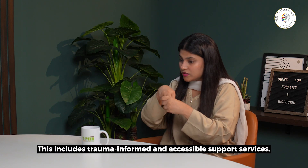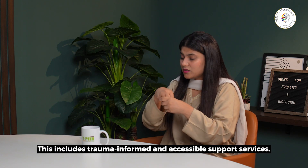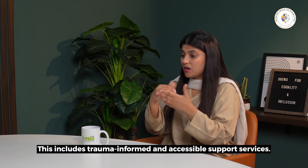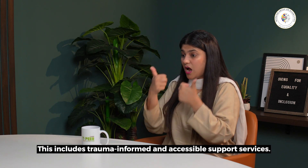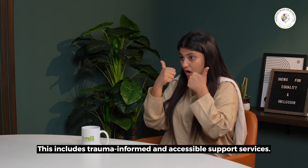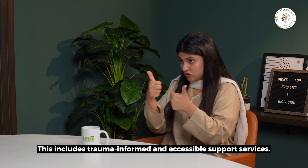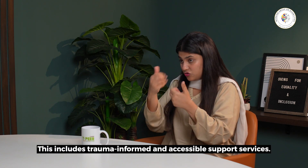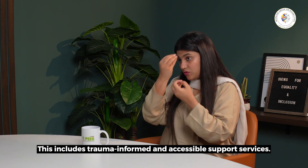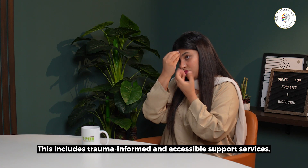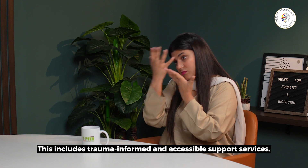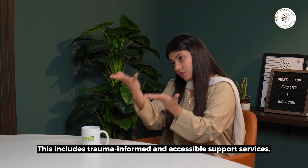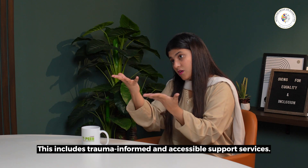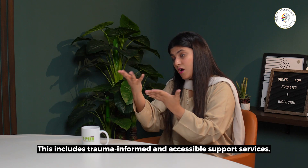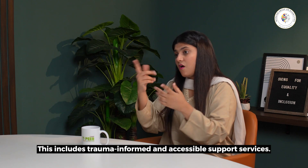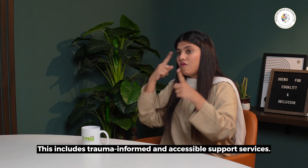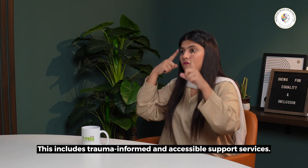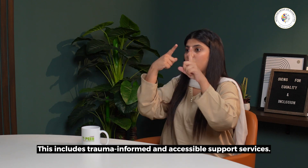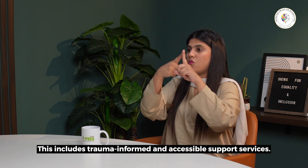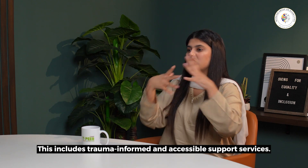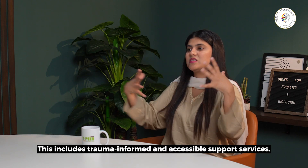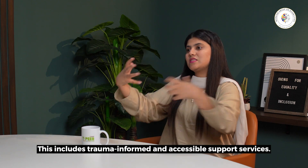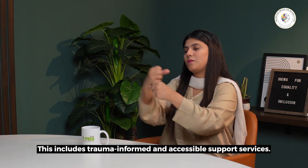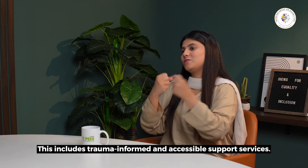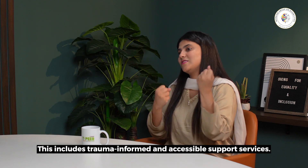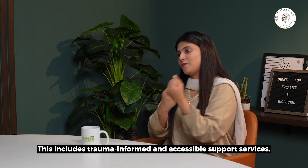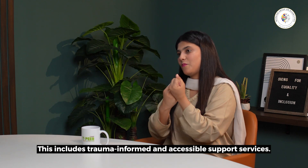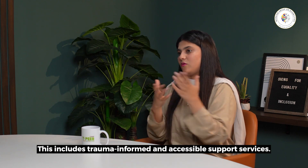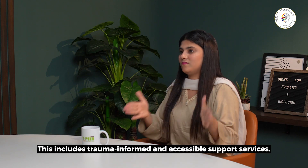This includes trauma informed and accessible support services.